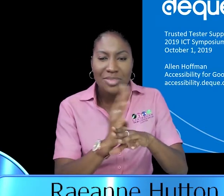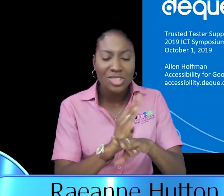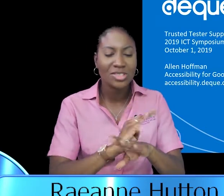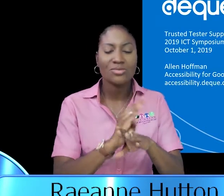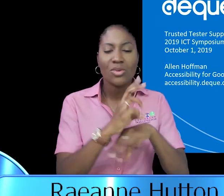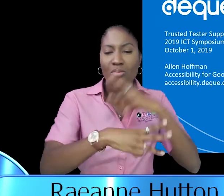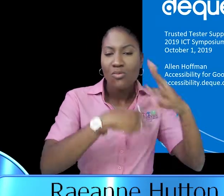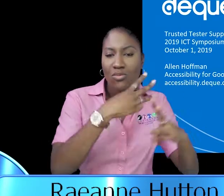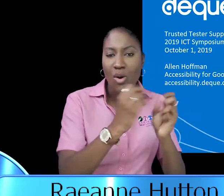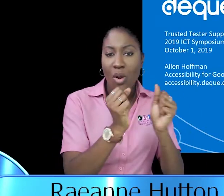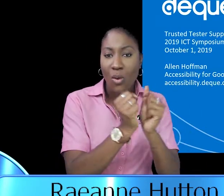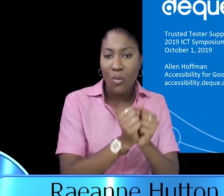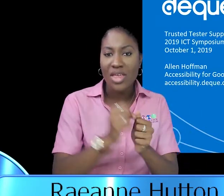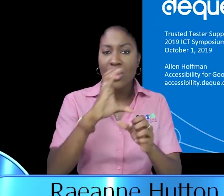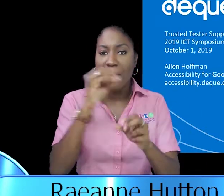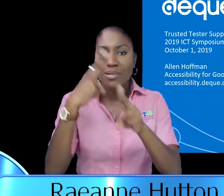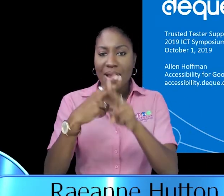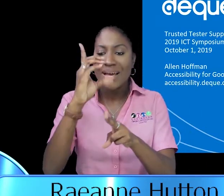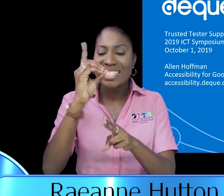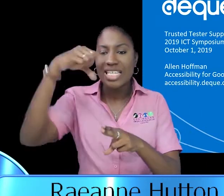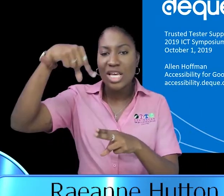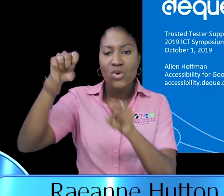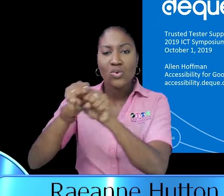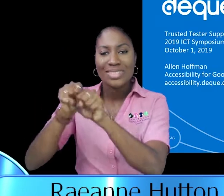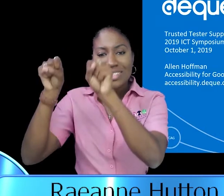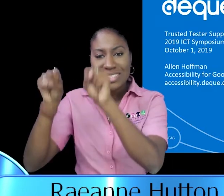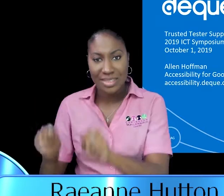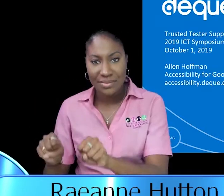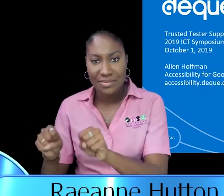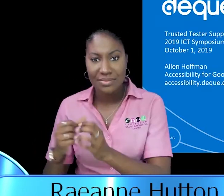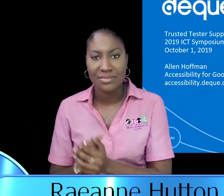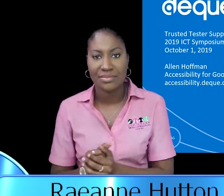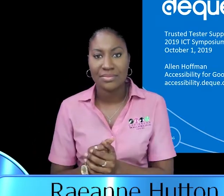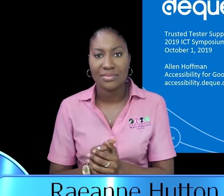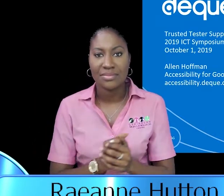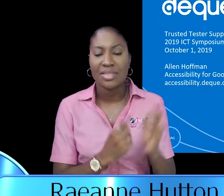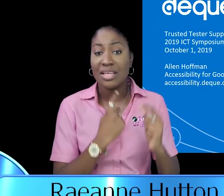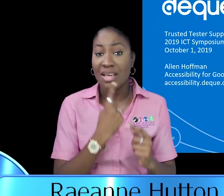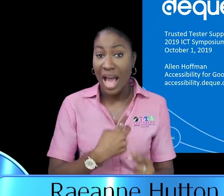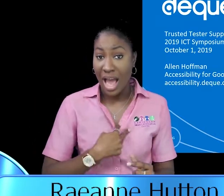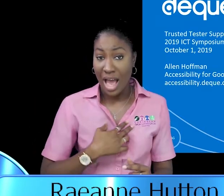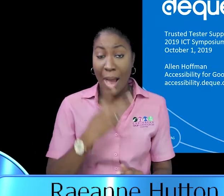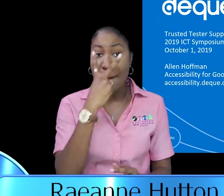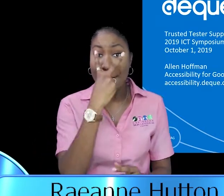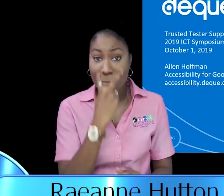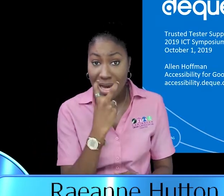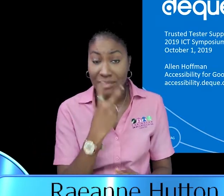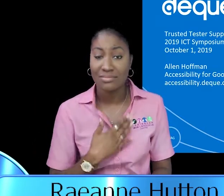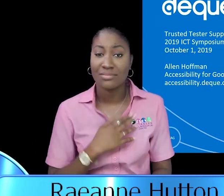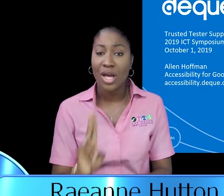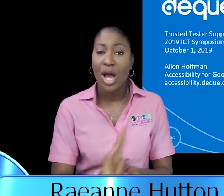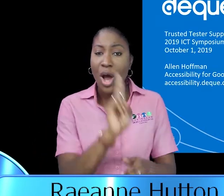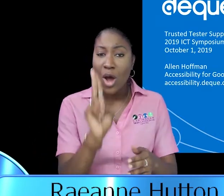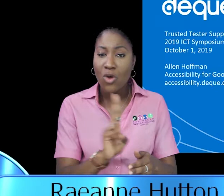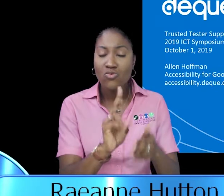Systems. I'm blind. I use a screen reader.